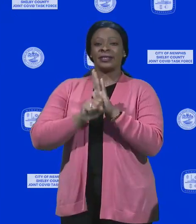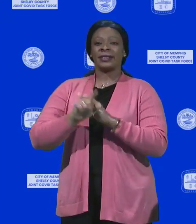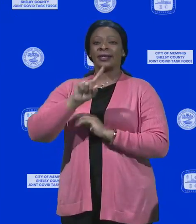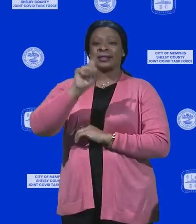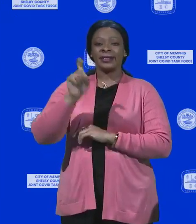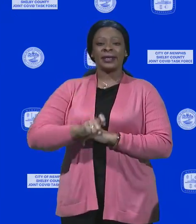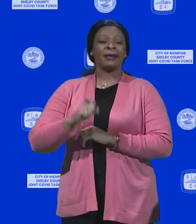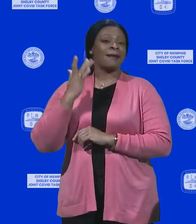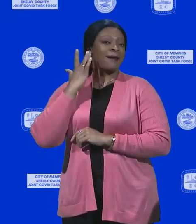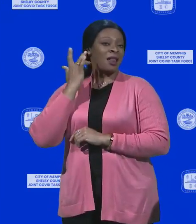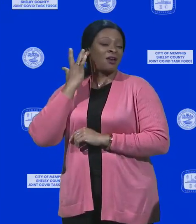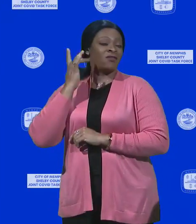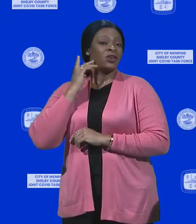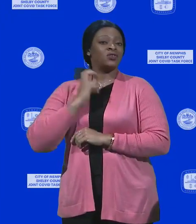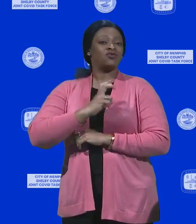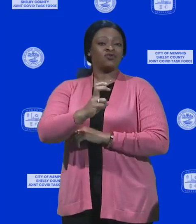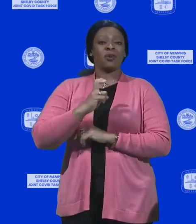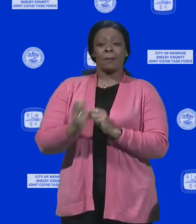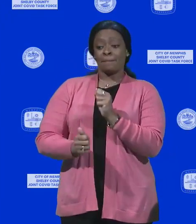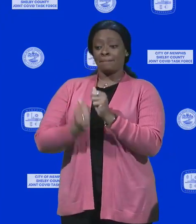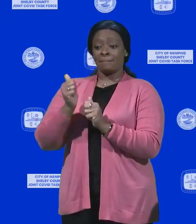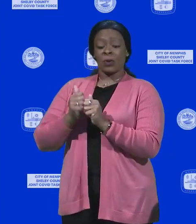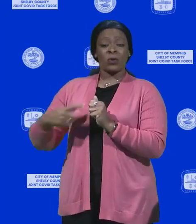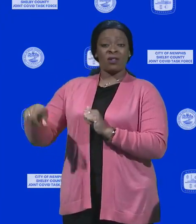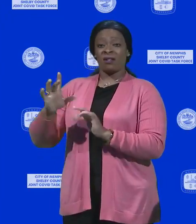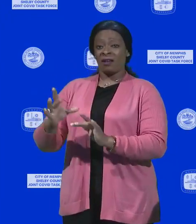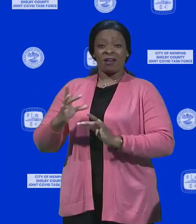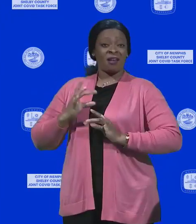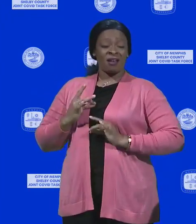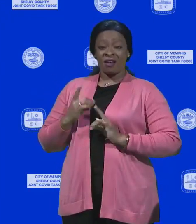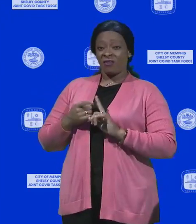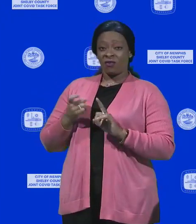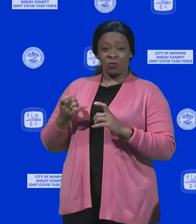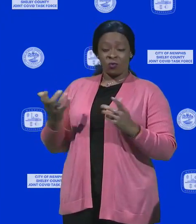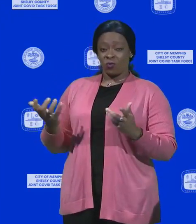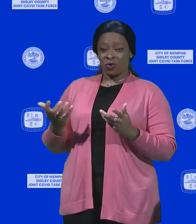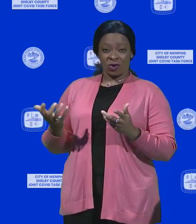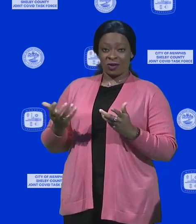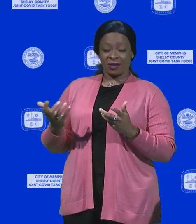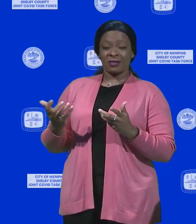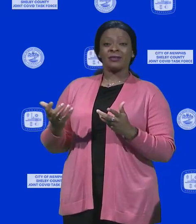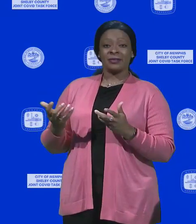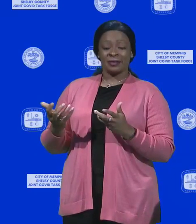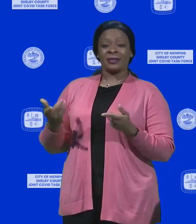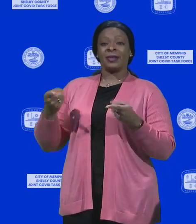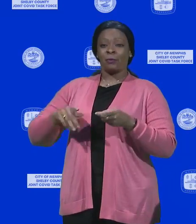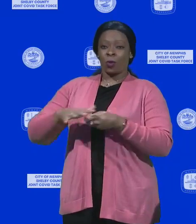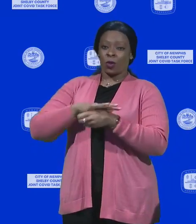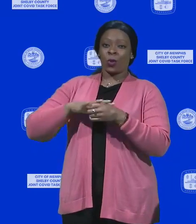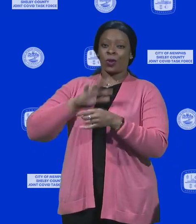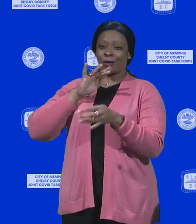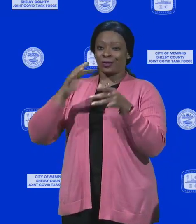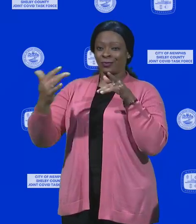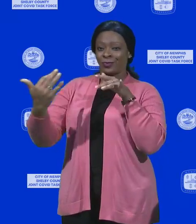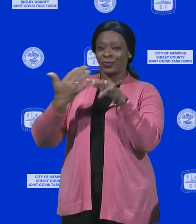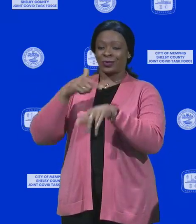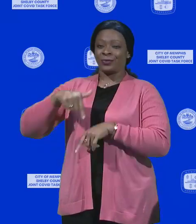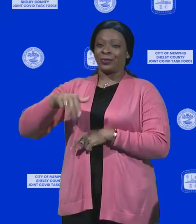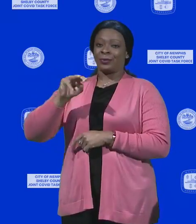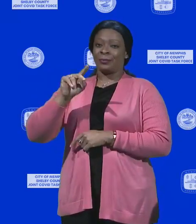Texas and California, but most of the infections occurred locally here in the